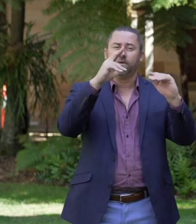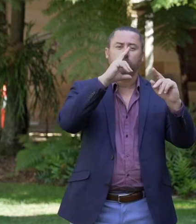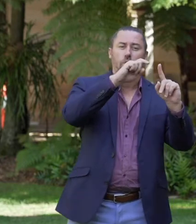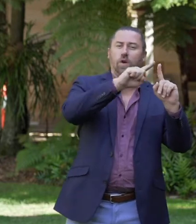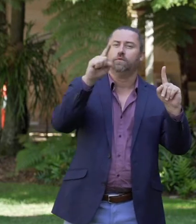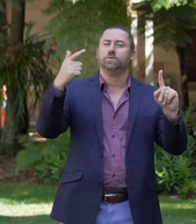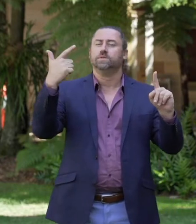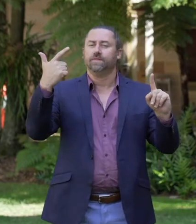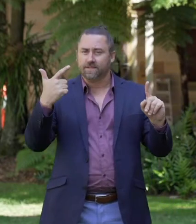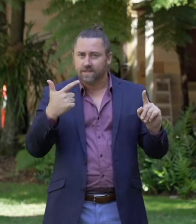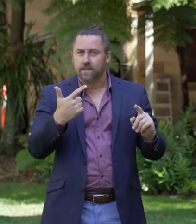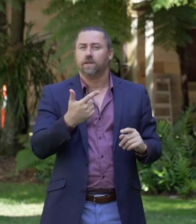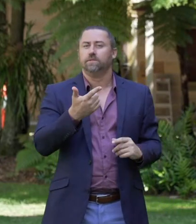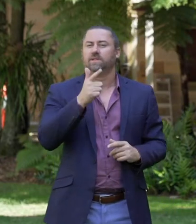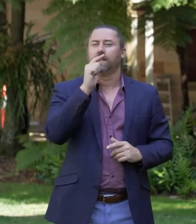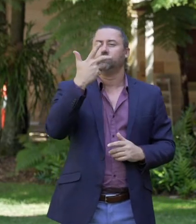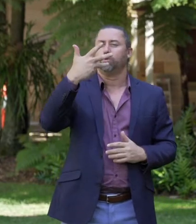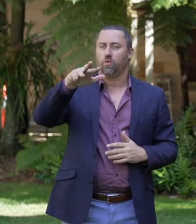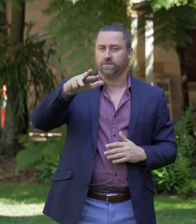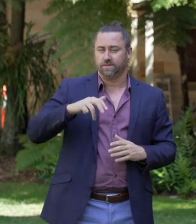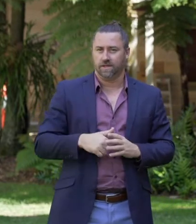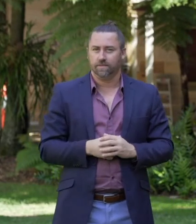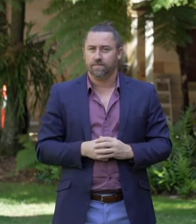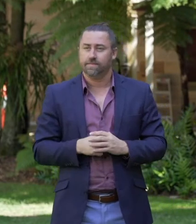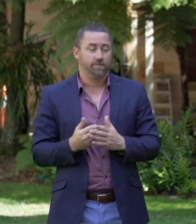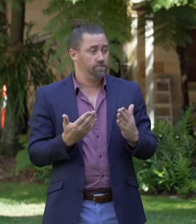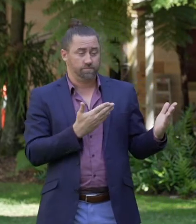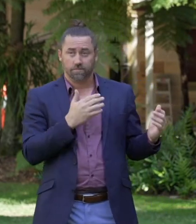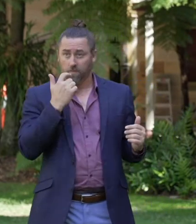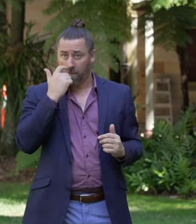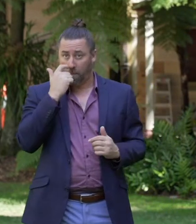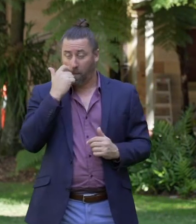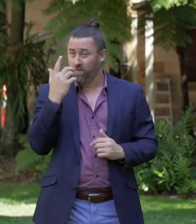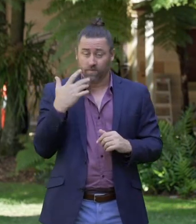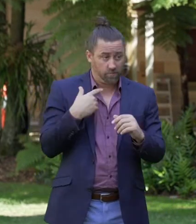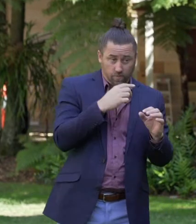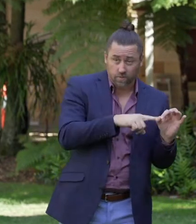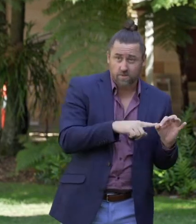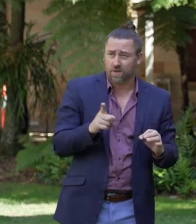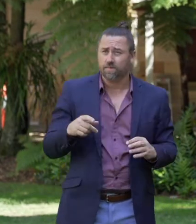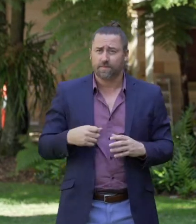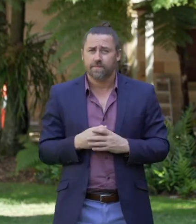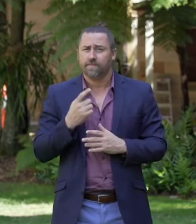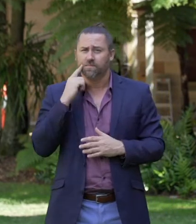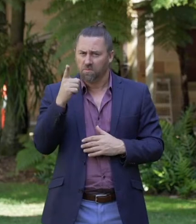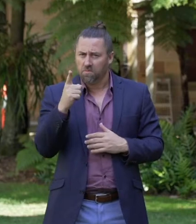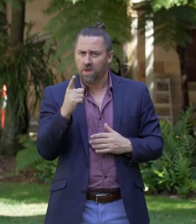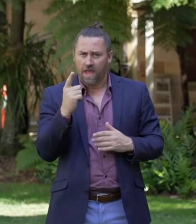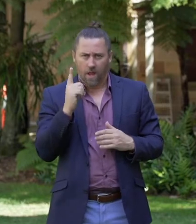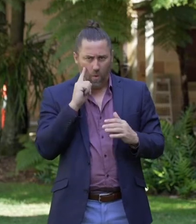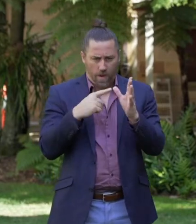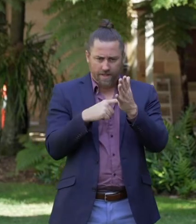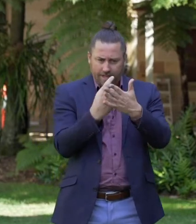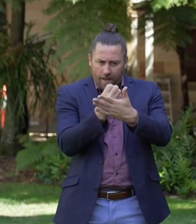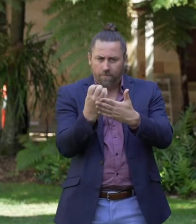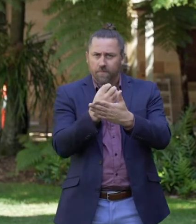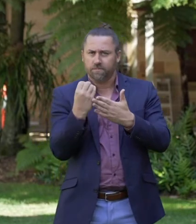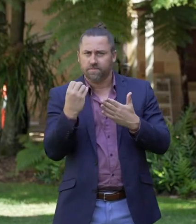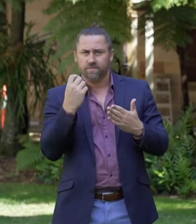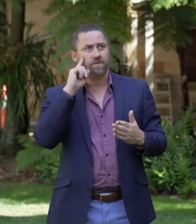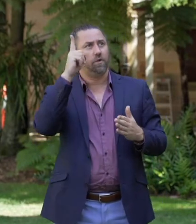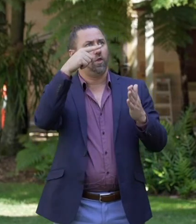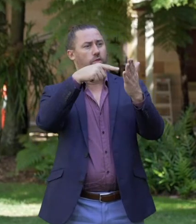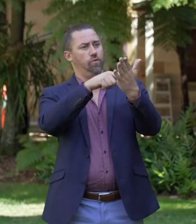to 17 year old age group. I'll hand back to the Premier. Oh, sorry, go ahead, sorry. Given these figures and